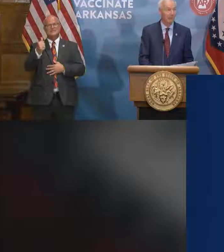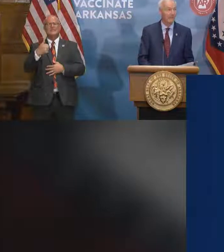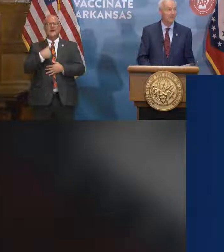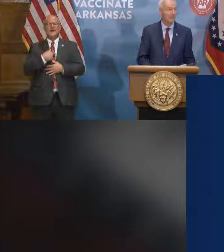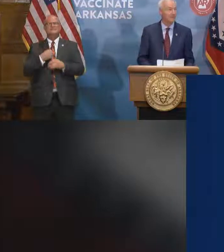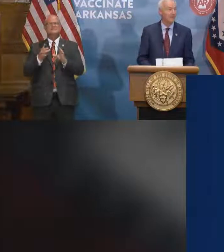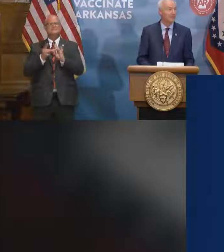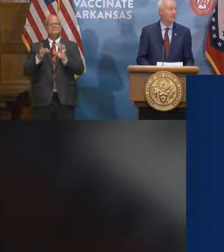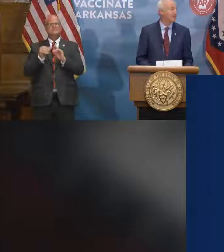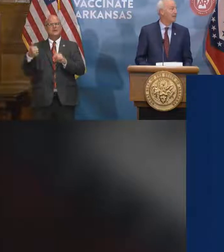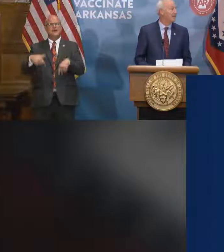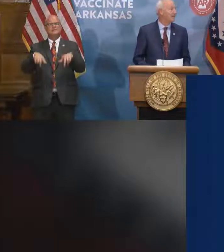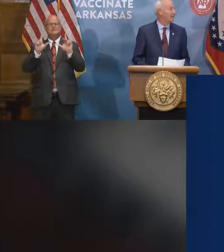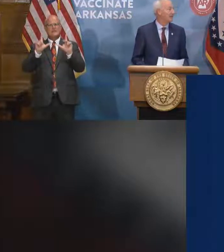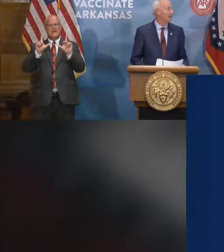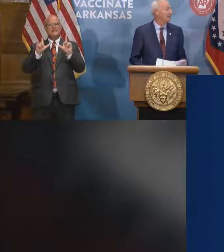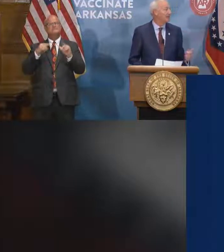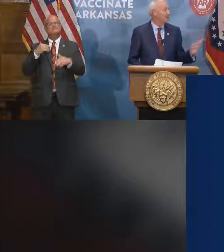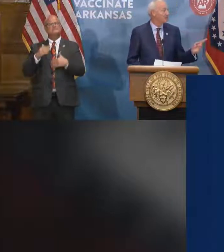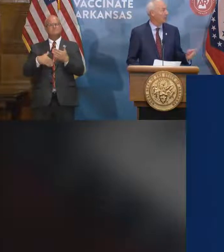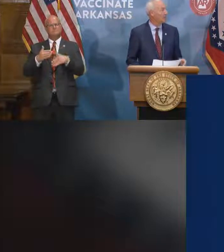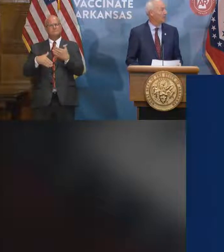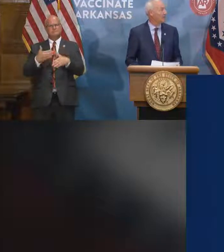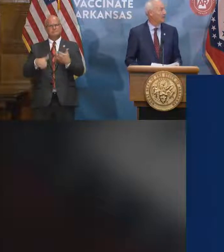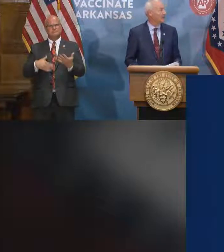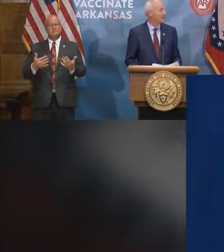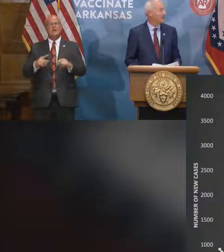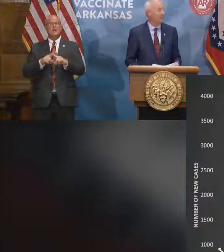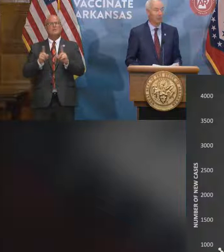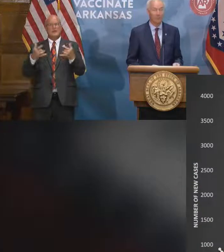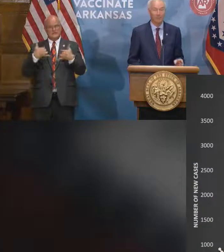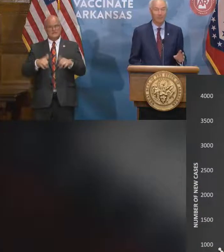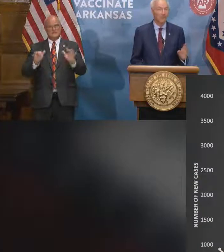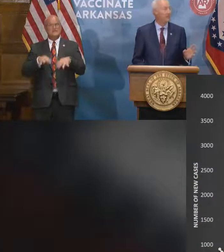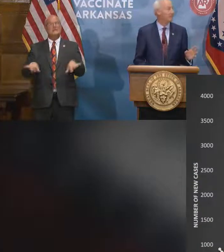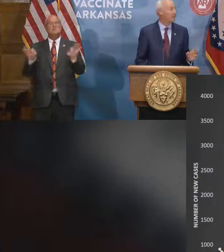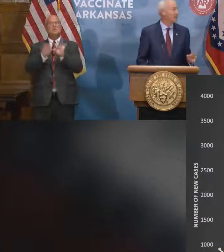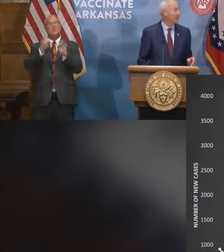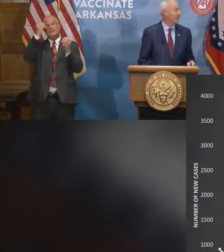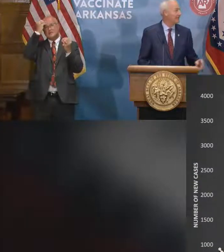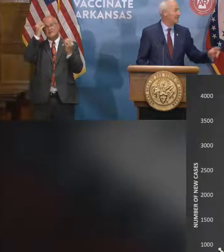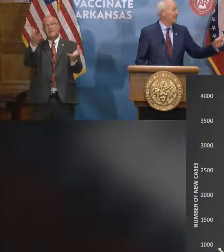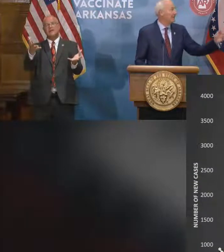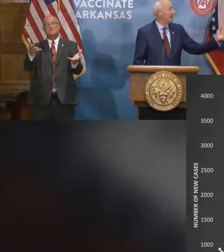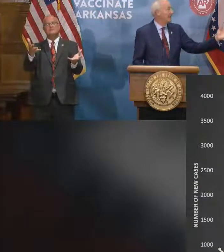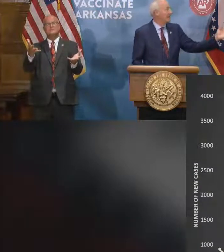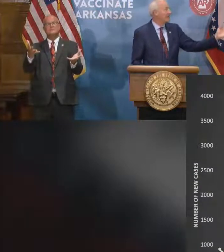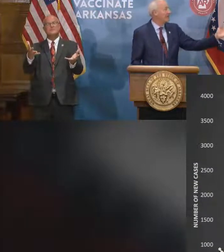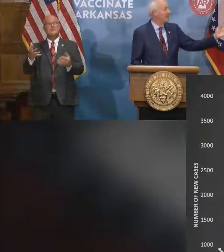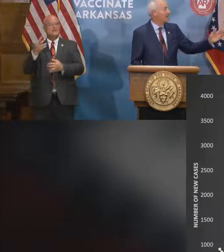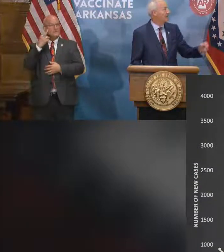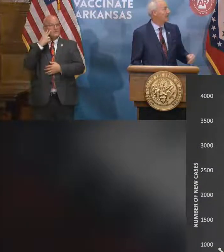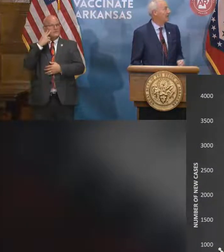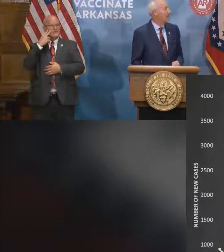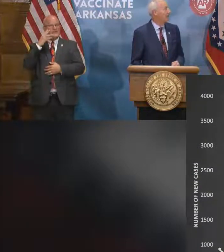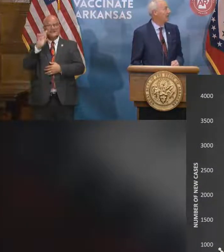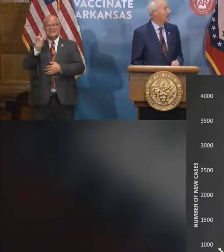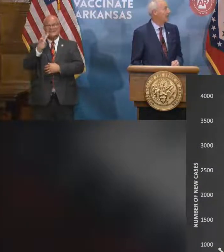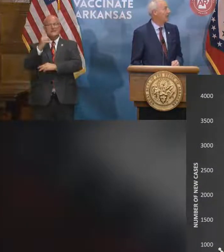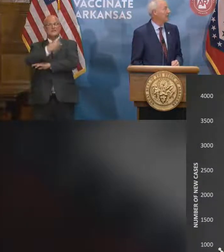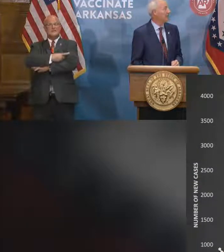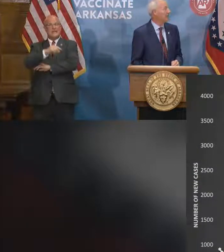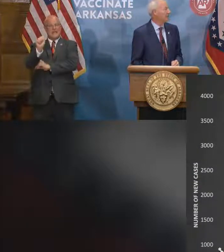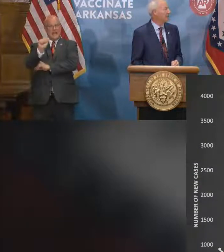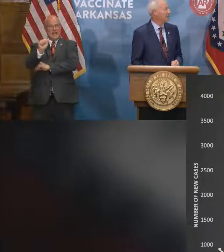going to go through these other slides fairly quickly, but they're still important to put it in perspective. You see our 7-day